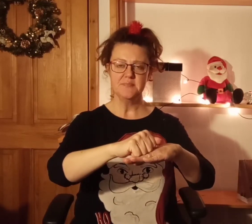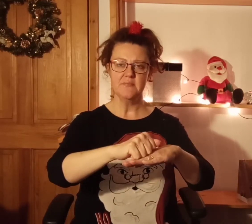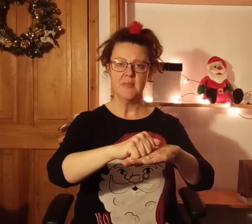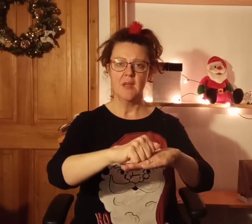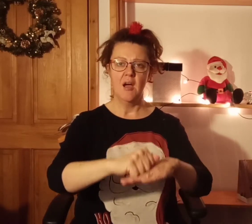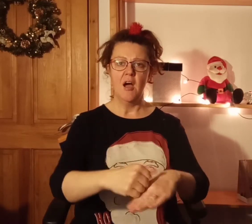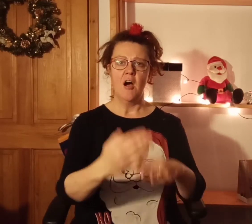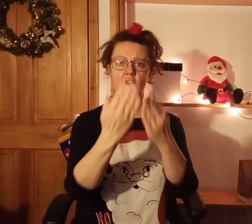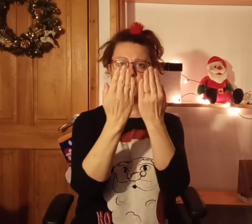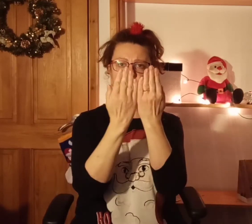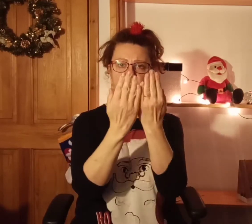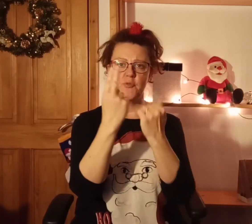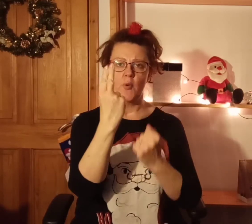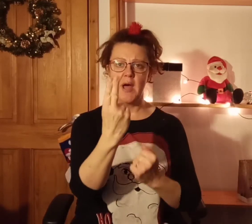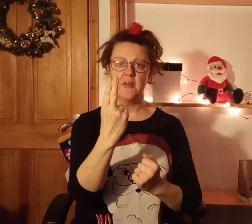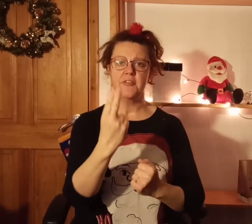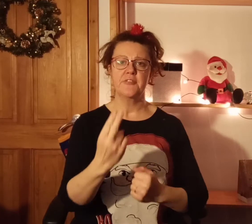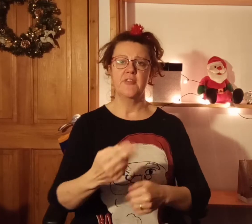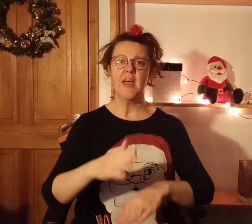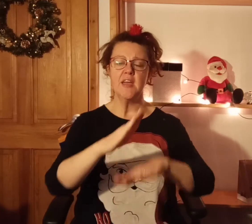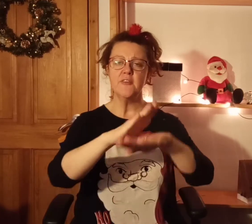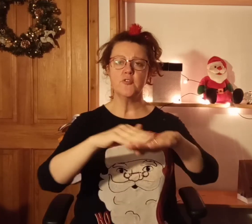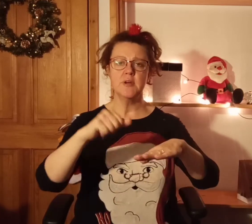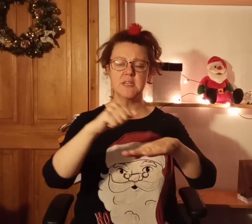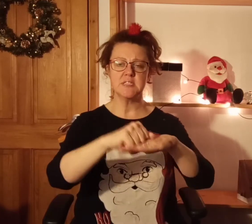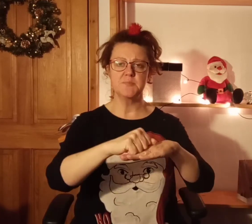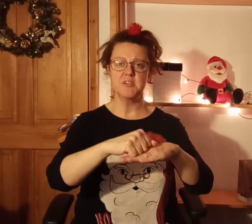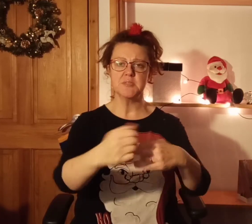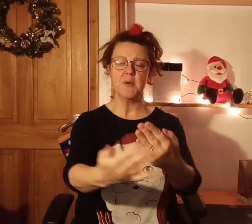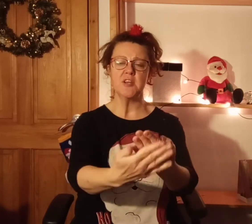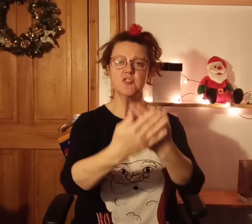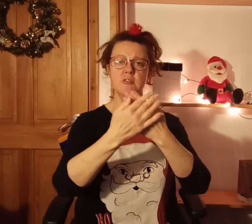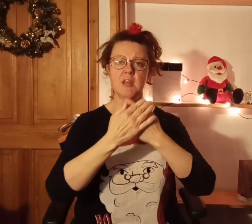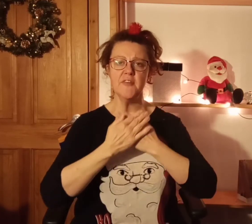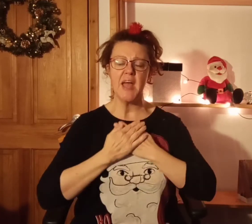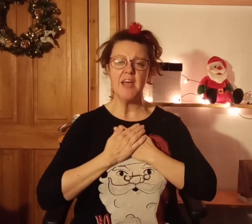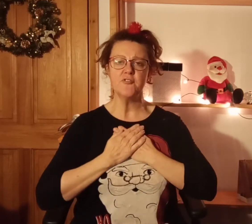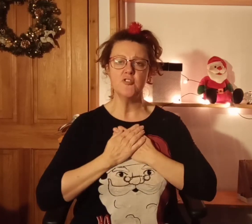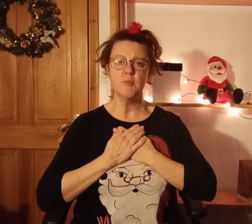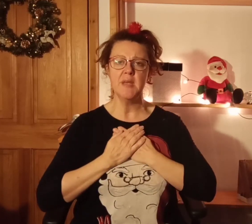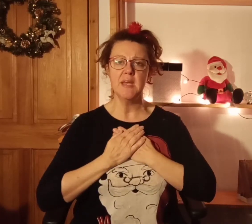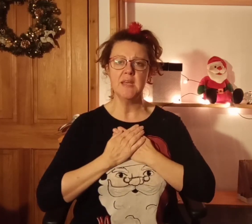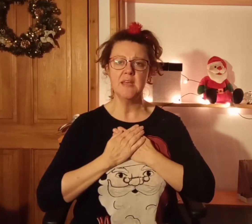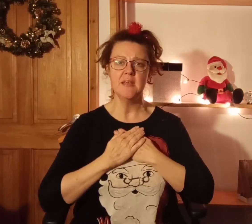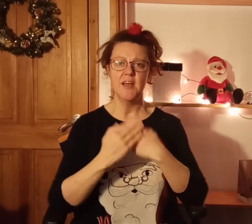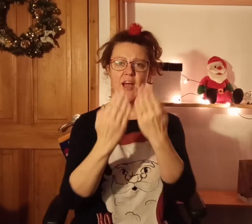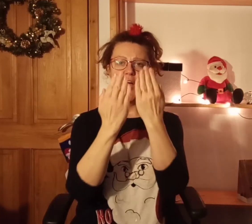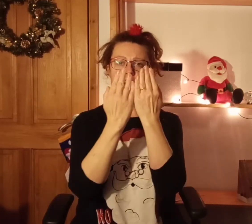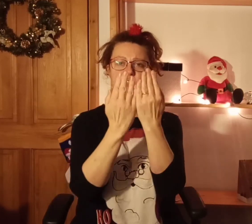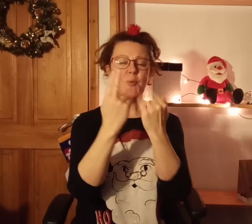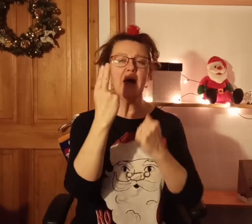On the 12th day of Christmas, my true love gave to me 12